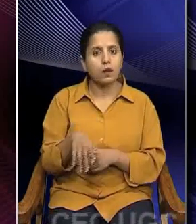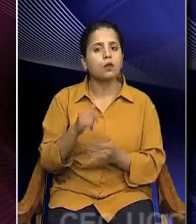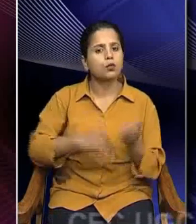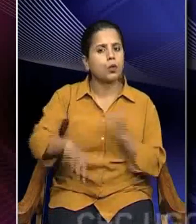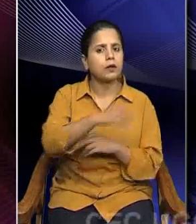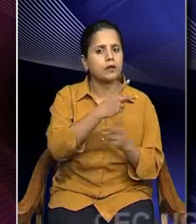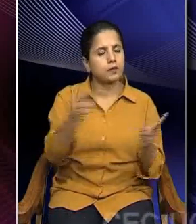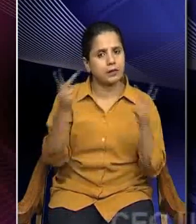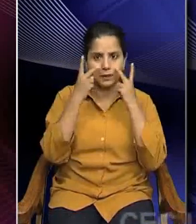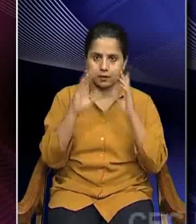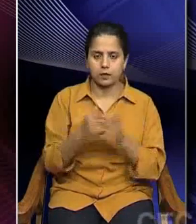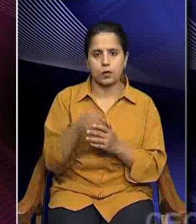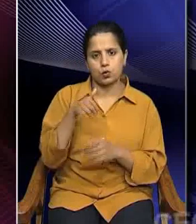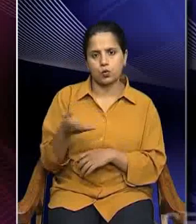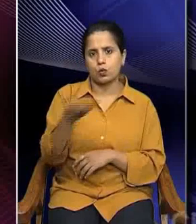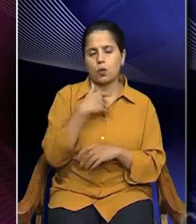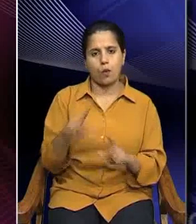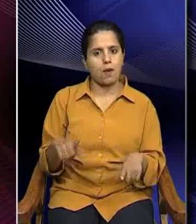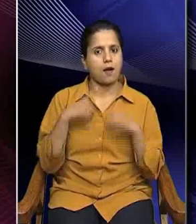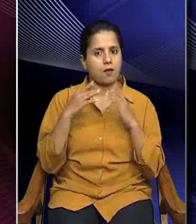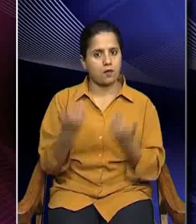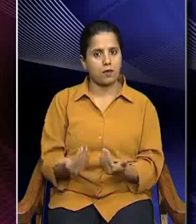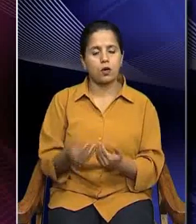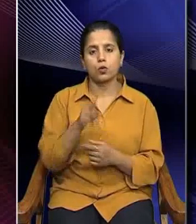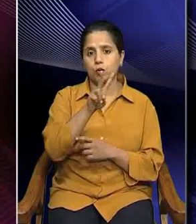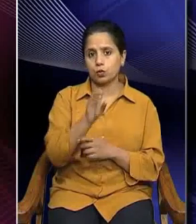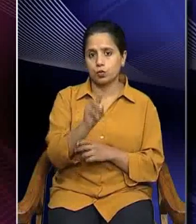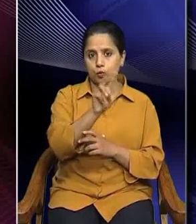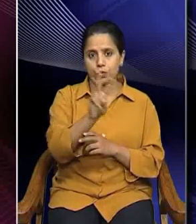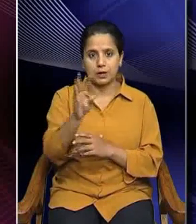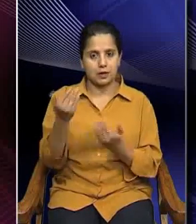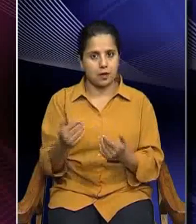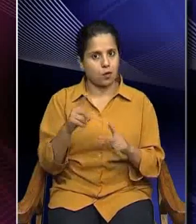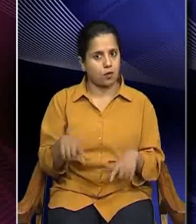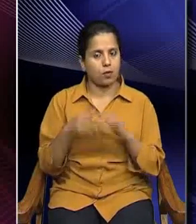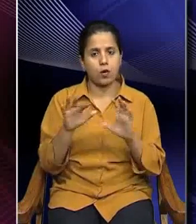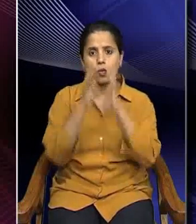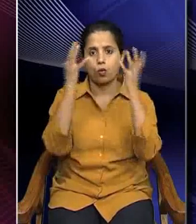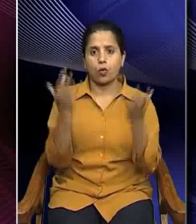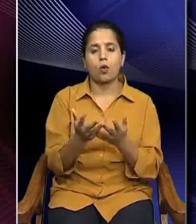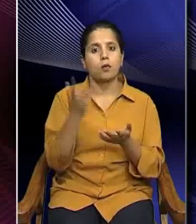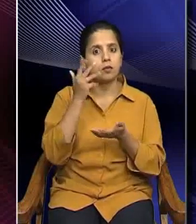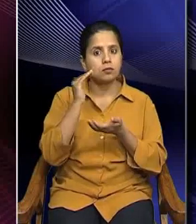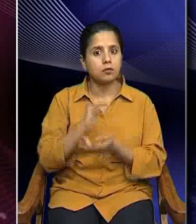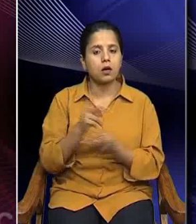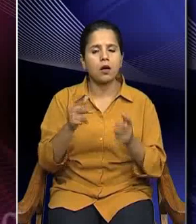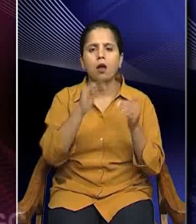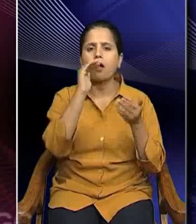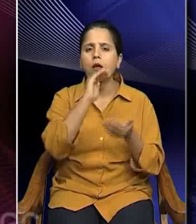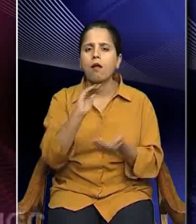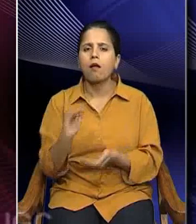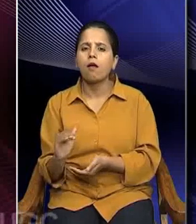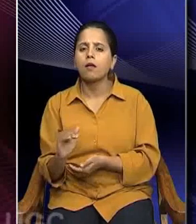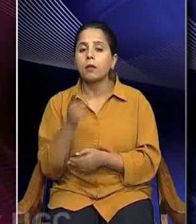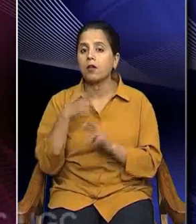society. So today we are living in the time of 2023, where the global fertility is coming down. But if you